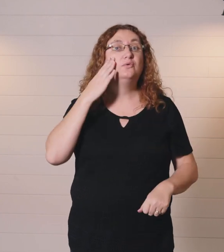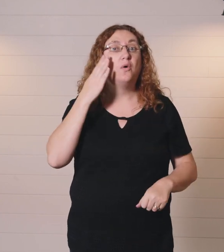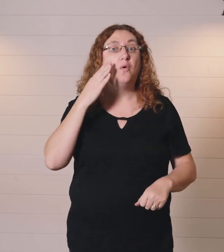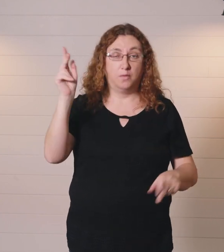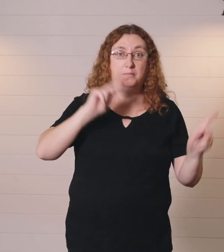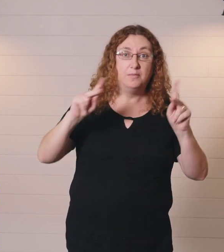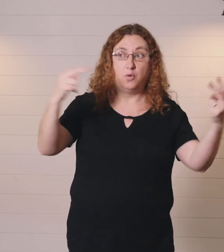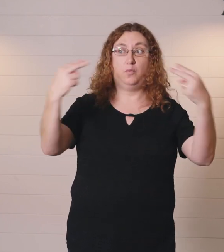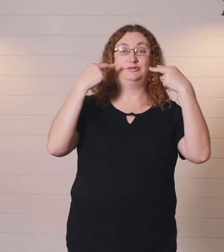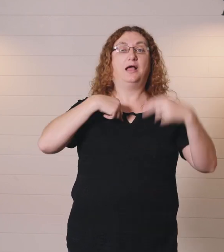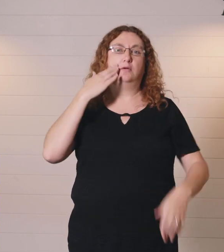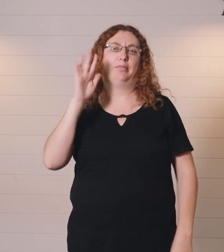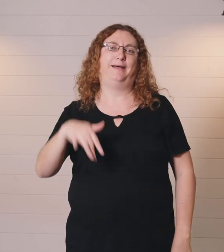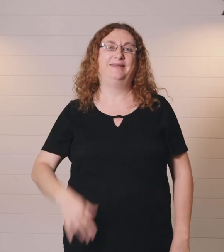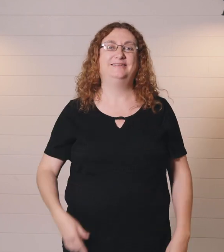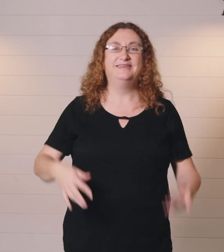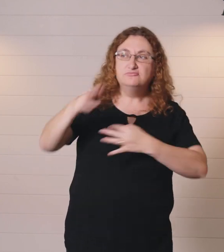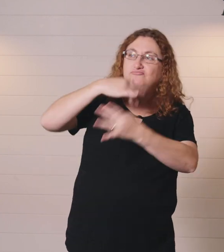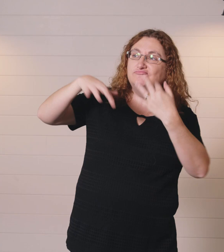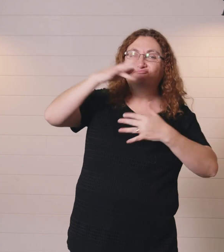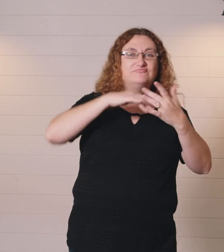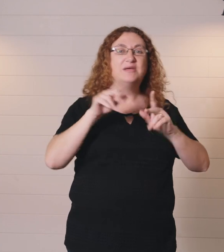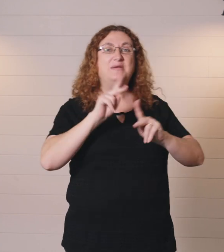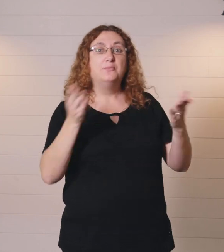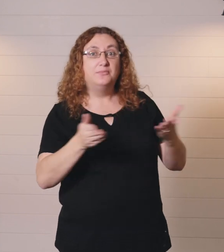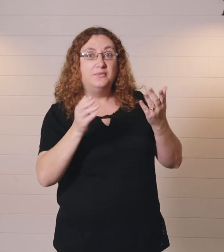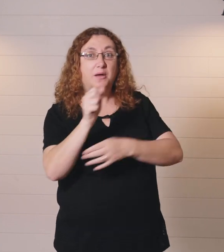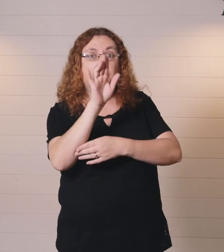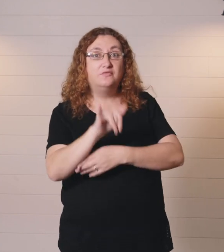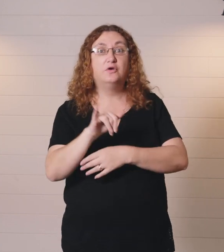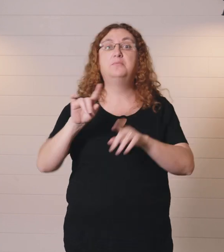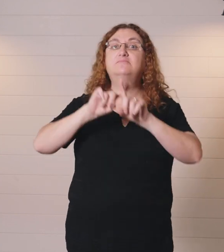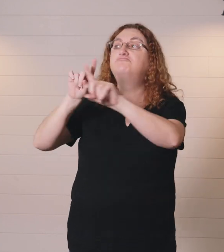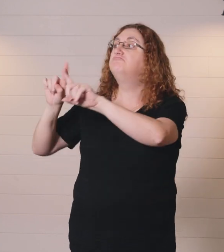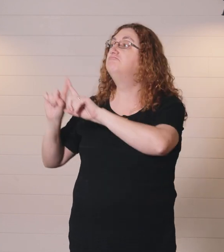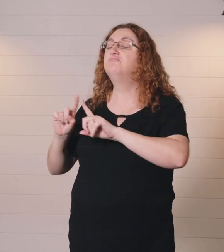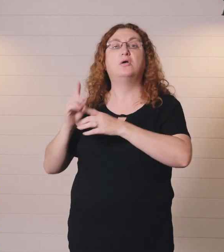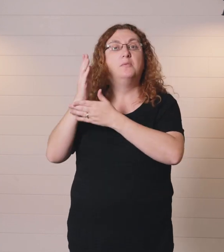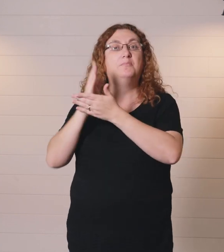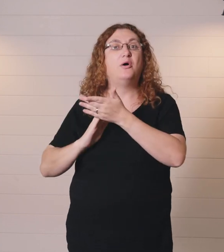that there are people watching. We've interacted with, of course, people here in Abbotsford, but from different